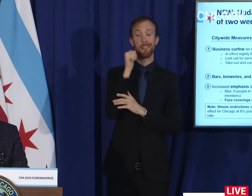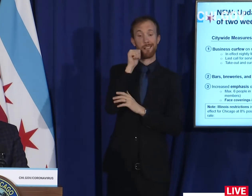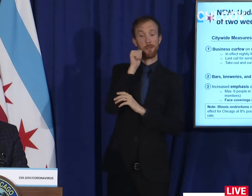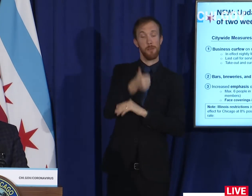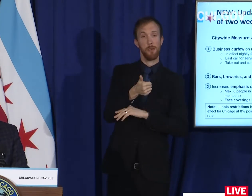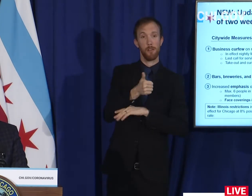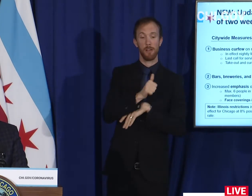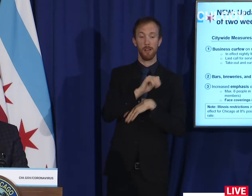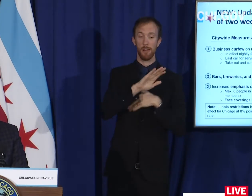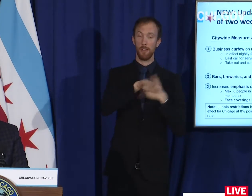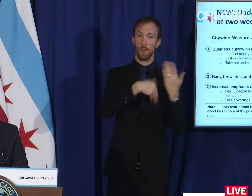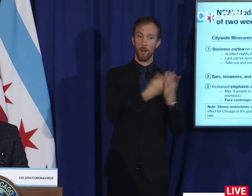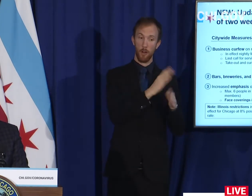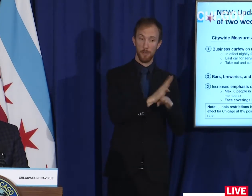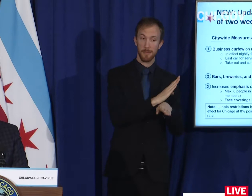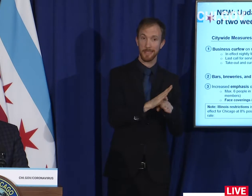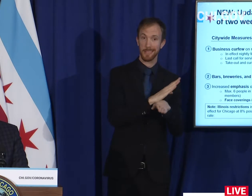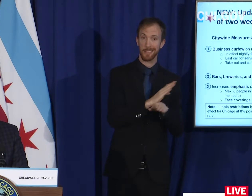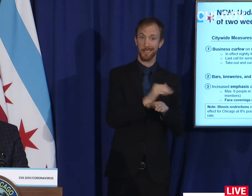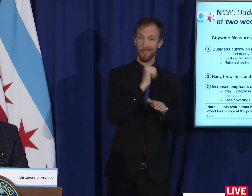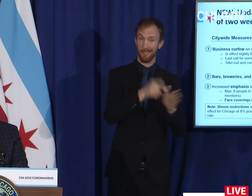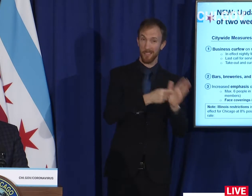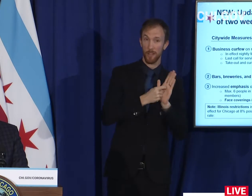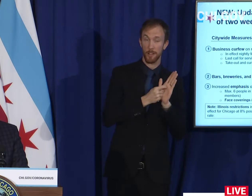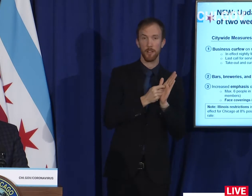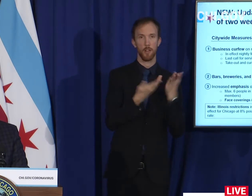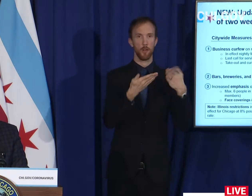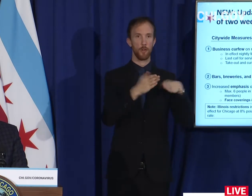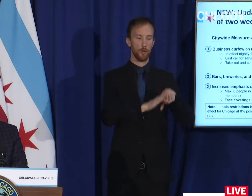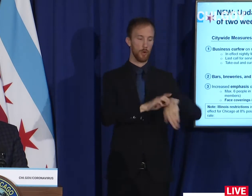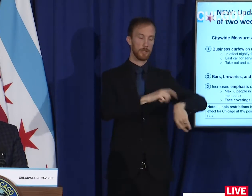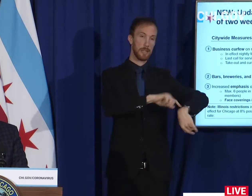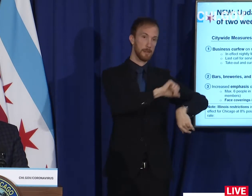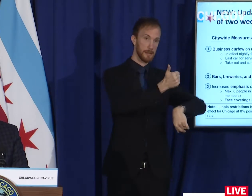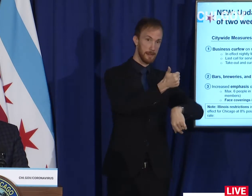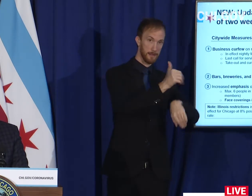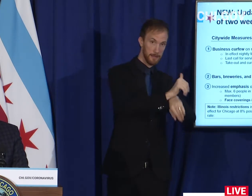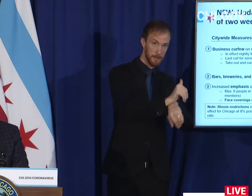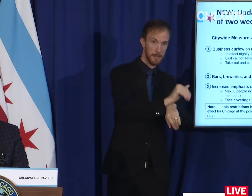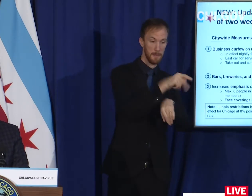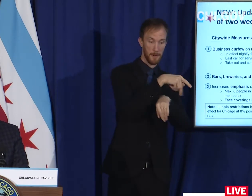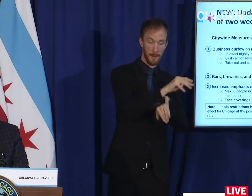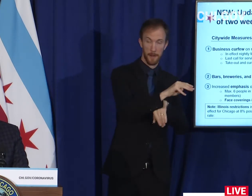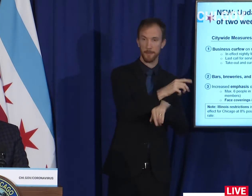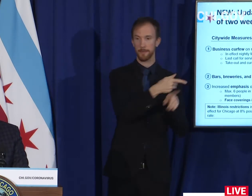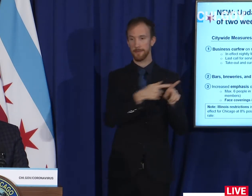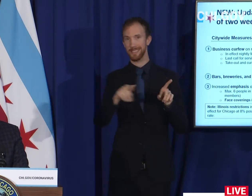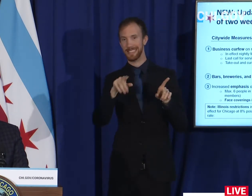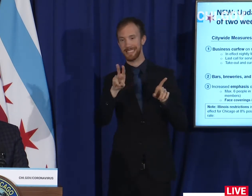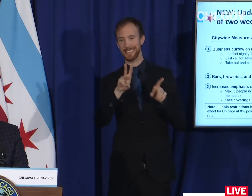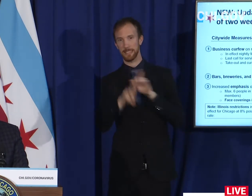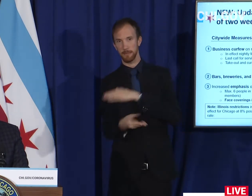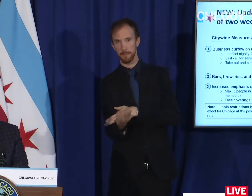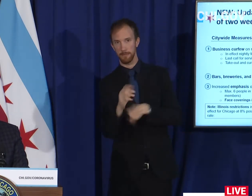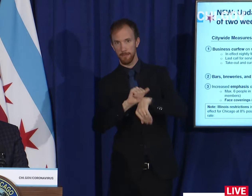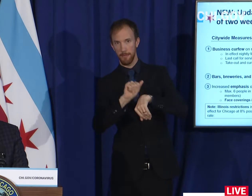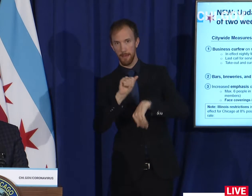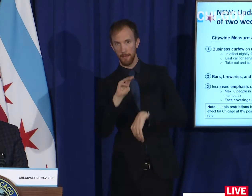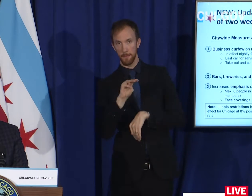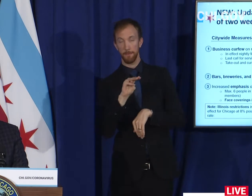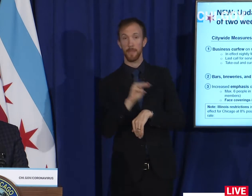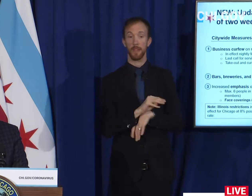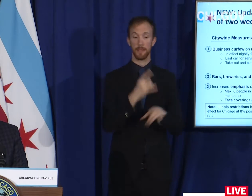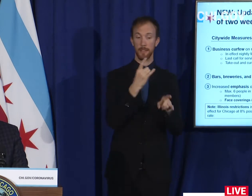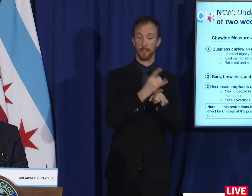will be closed to the public from 10 p.m. to 6 a.m. All liquor sales will be closed as of 9